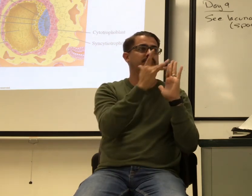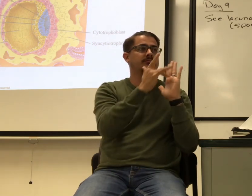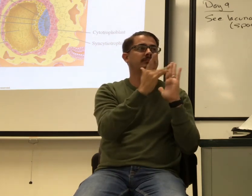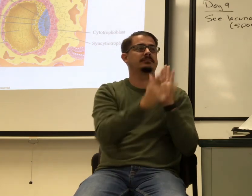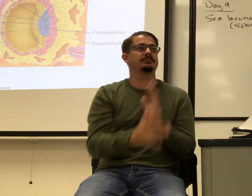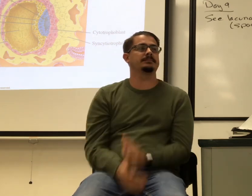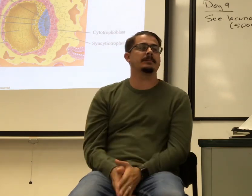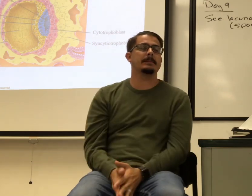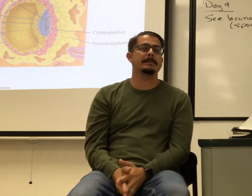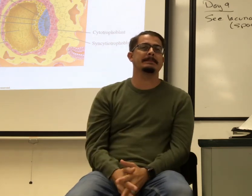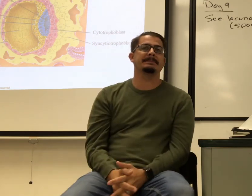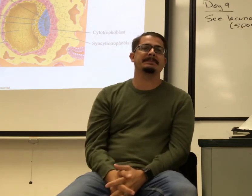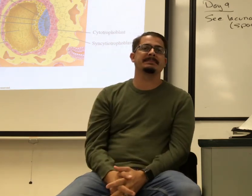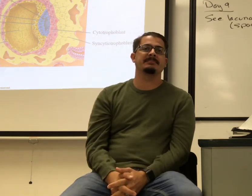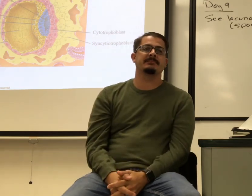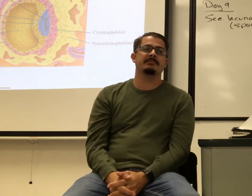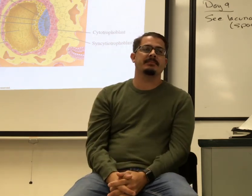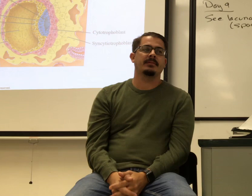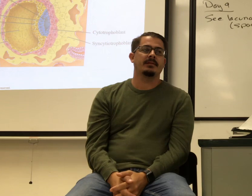Form